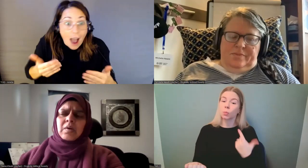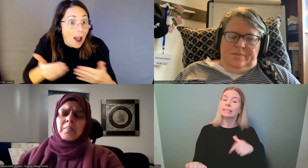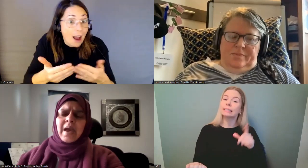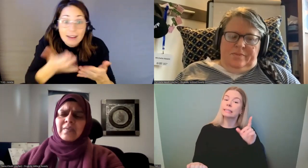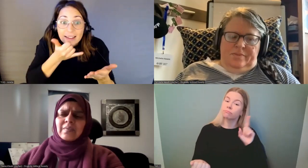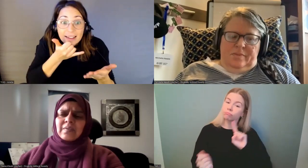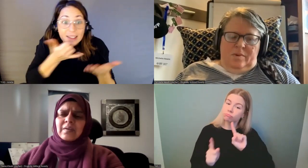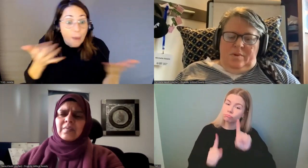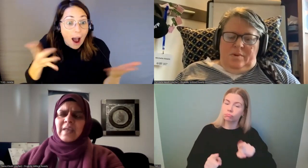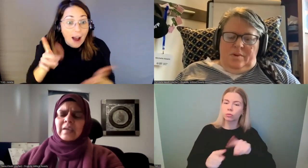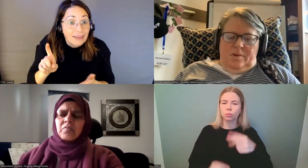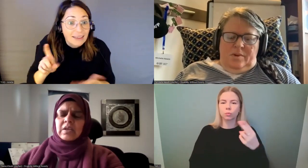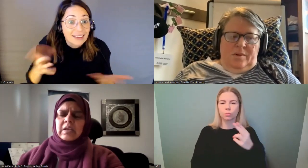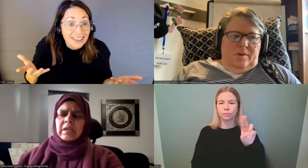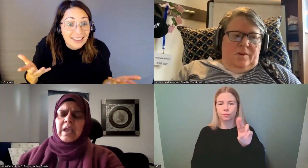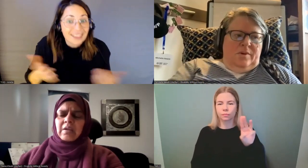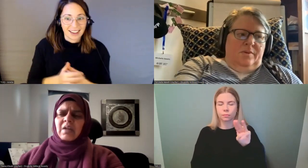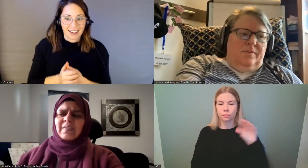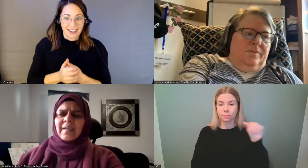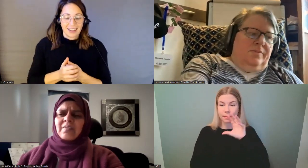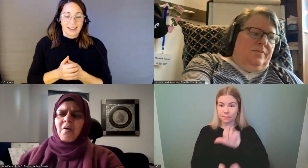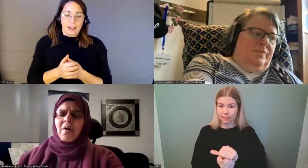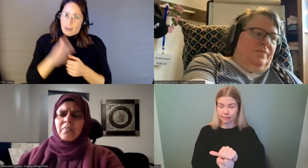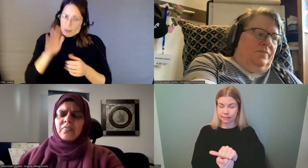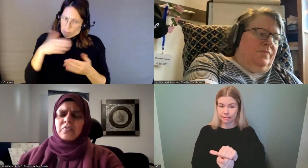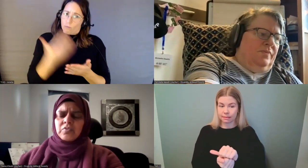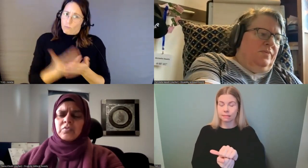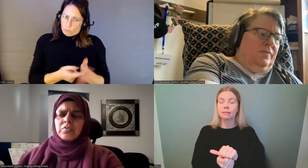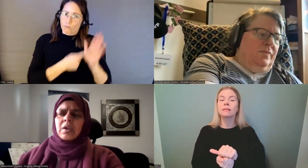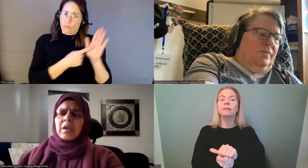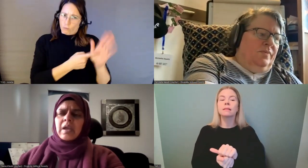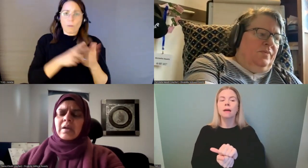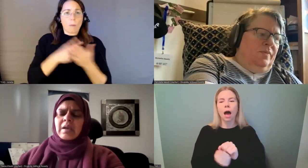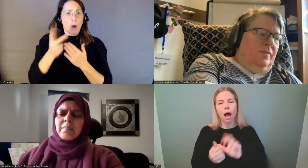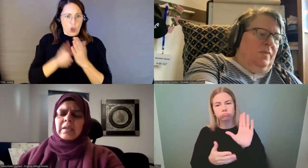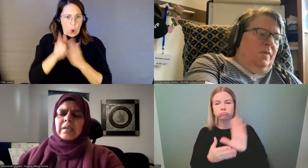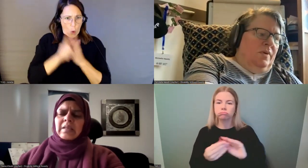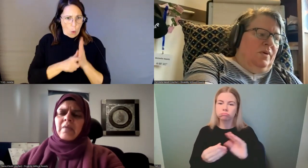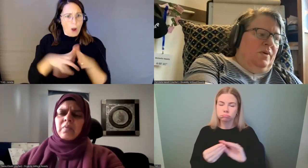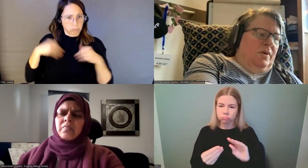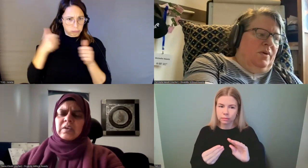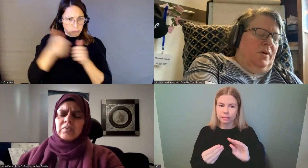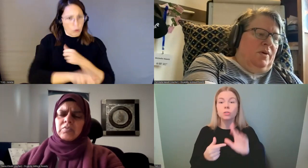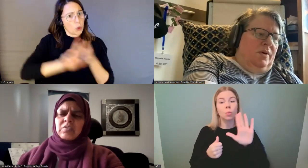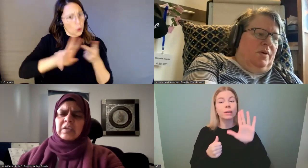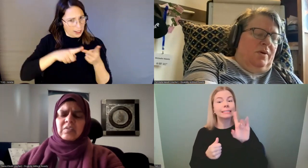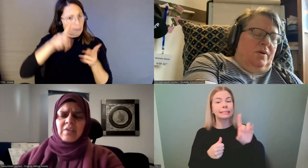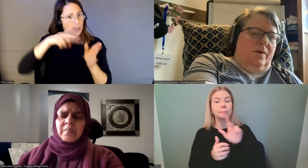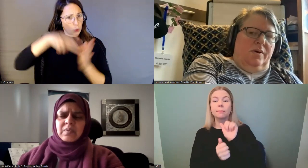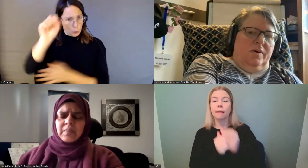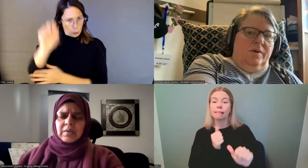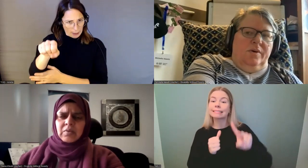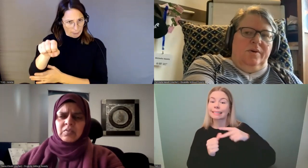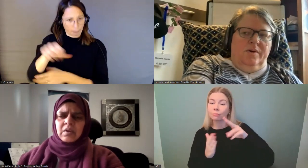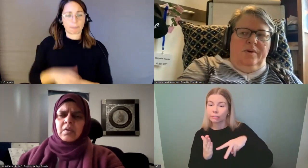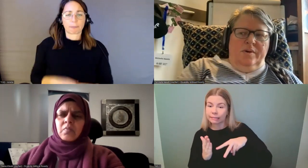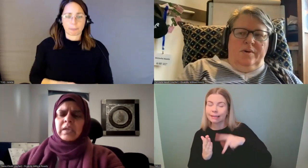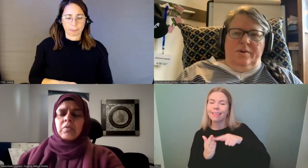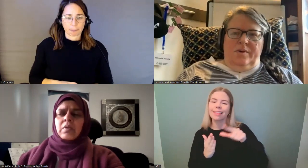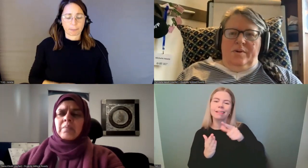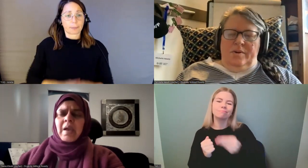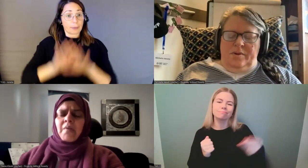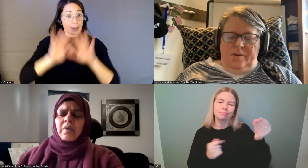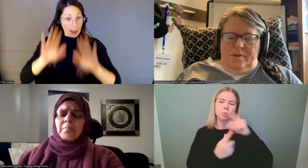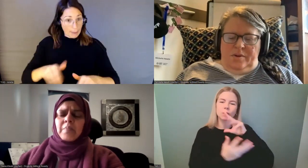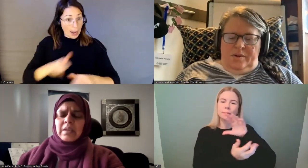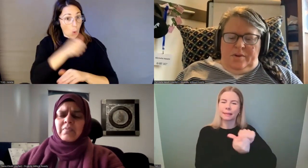the bill passed second reading and got sent off to a committee that reviews these types of bills. We